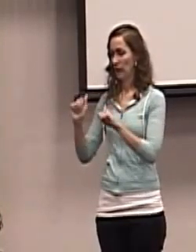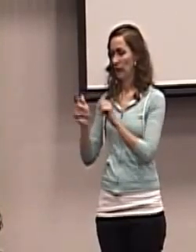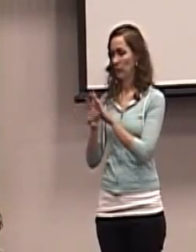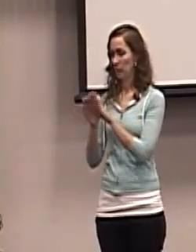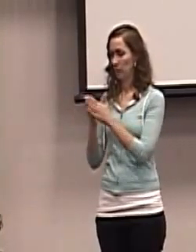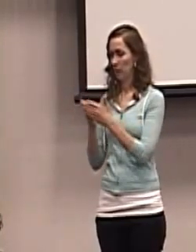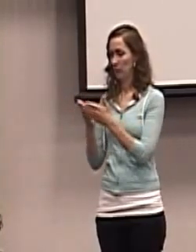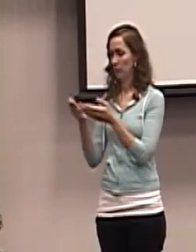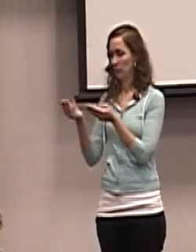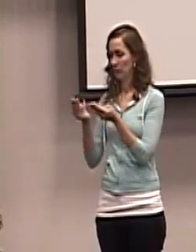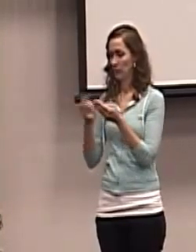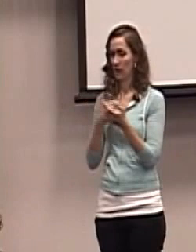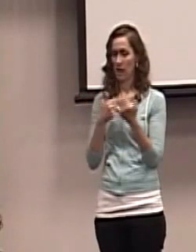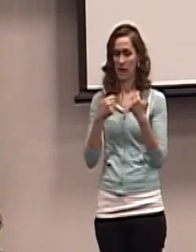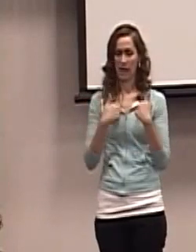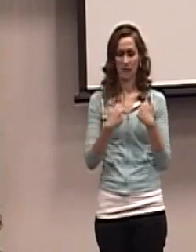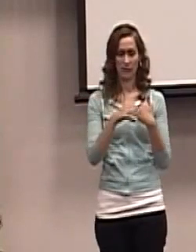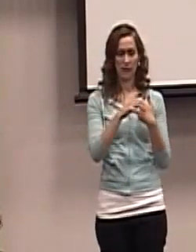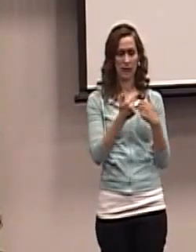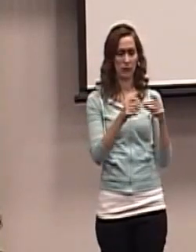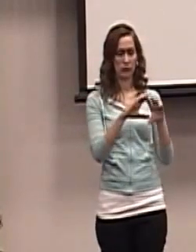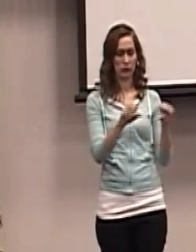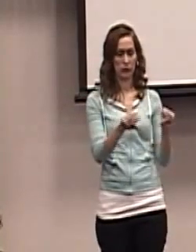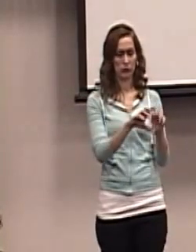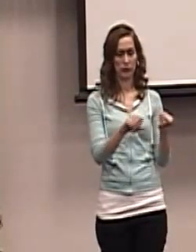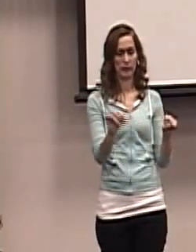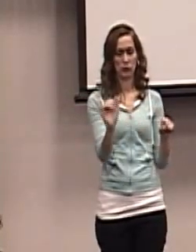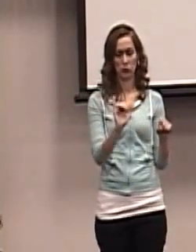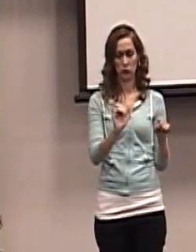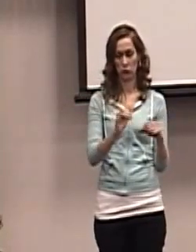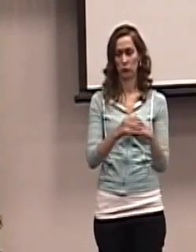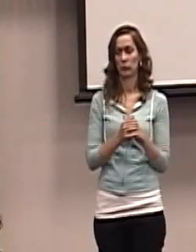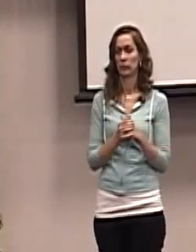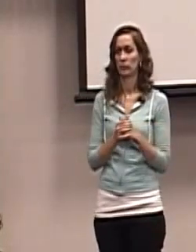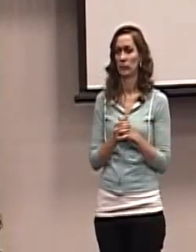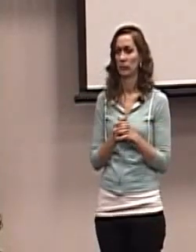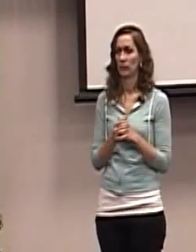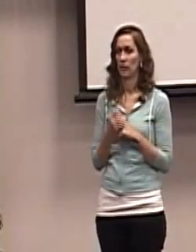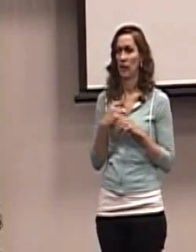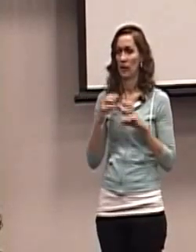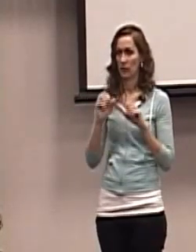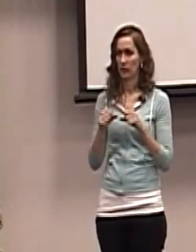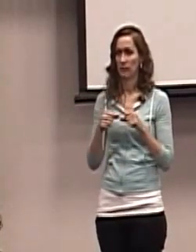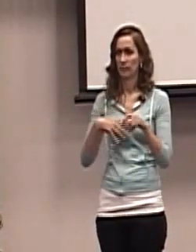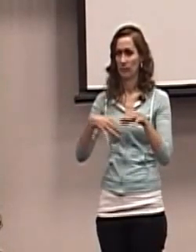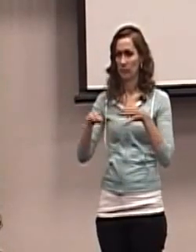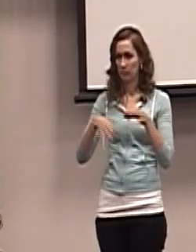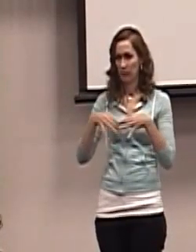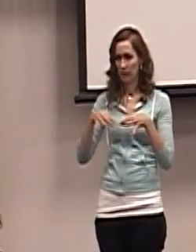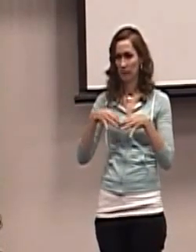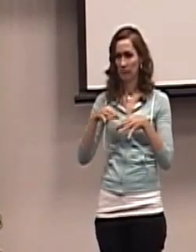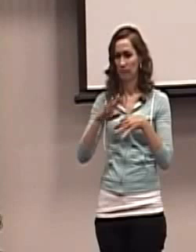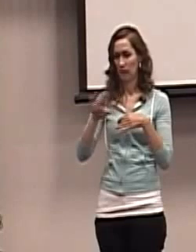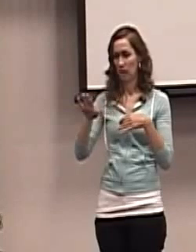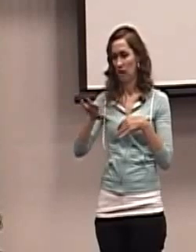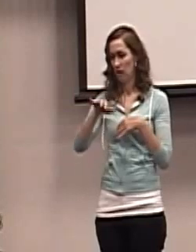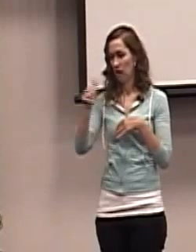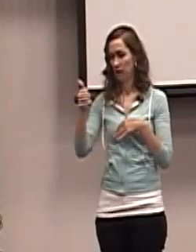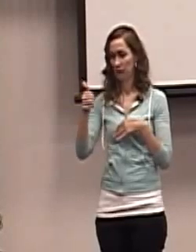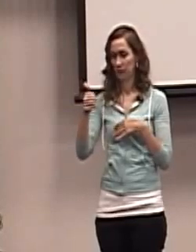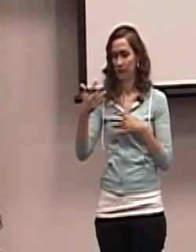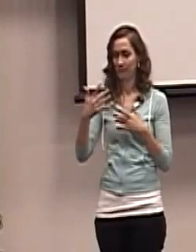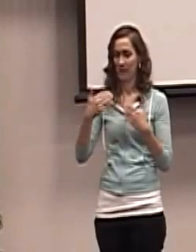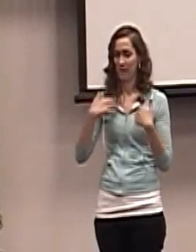Ministry, and I have some other degrees as well. And I could talk to you about some of the other guys. I have 4 children,